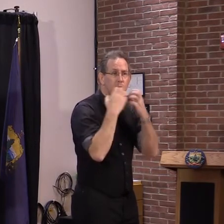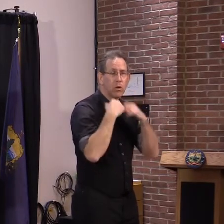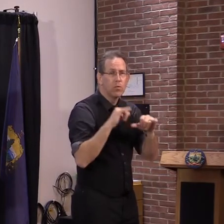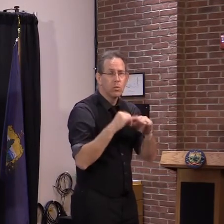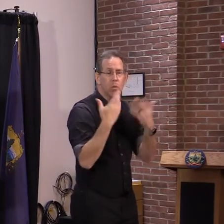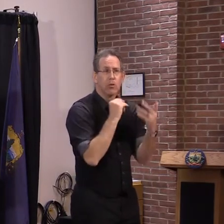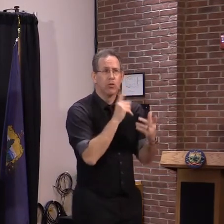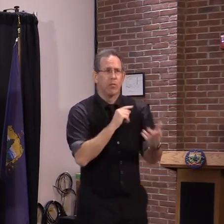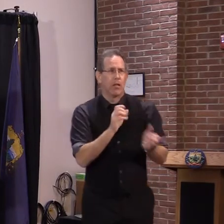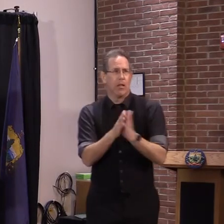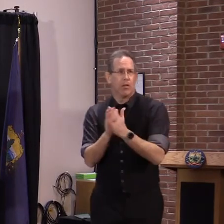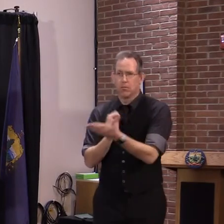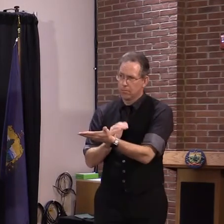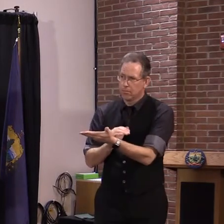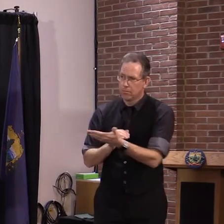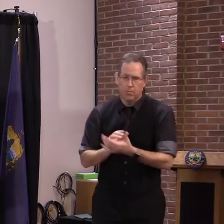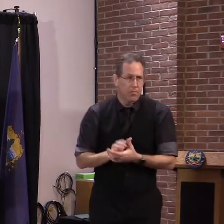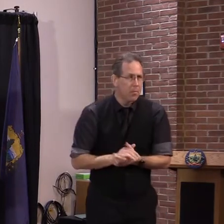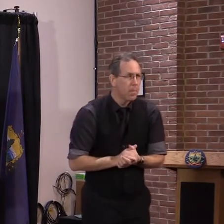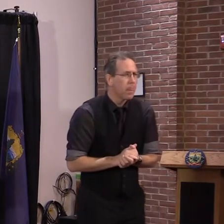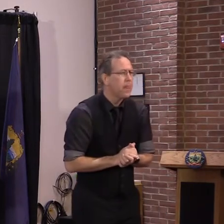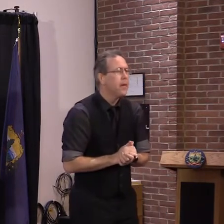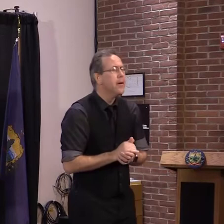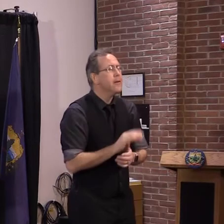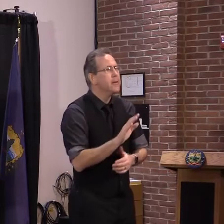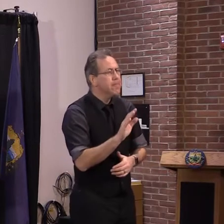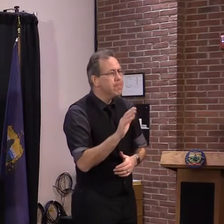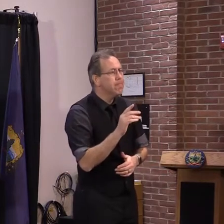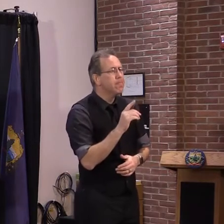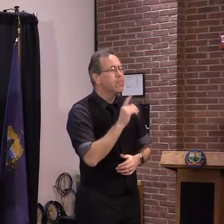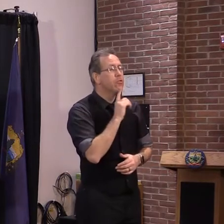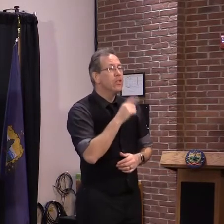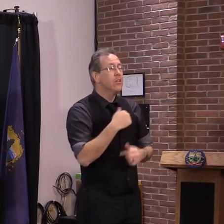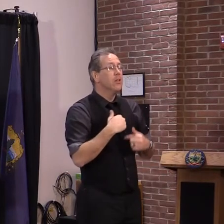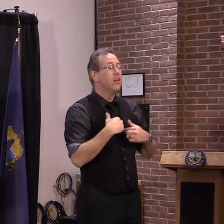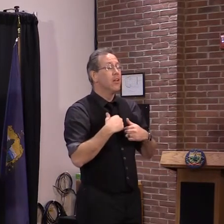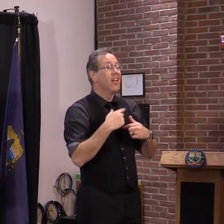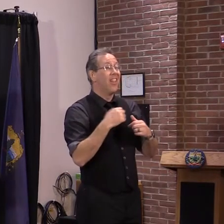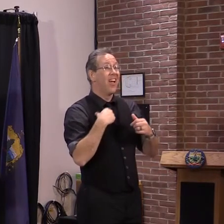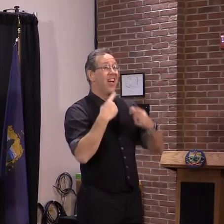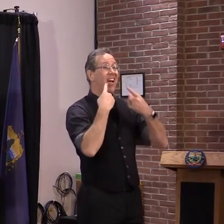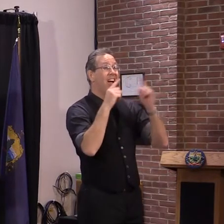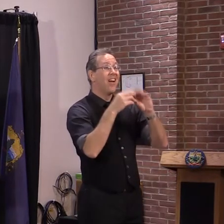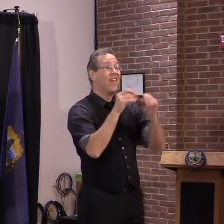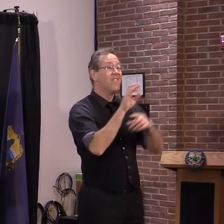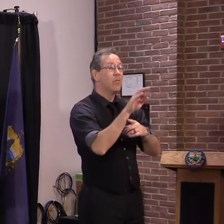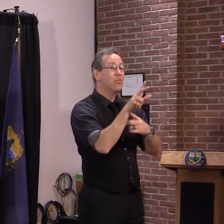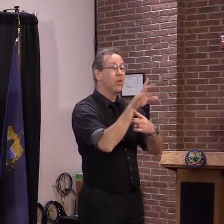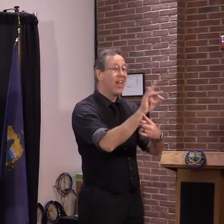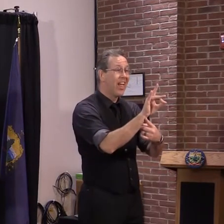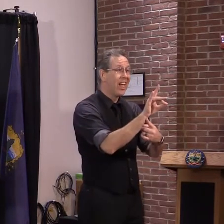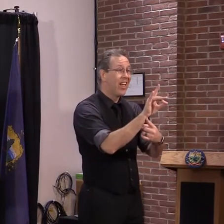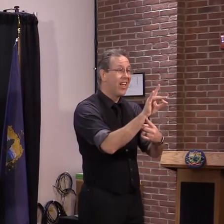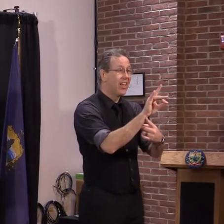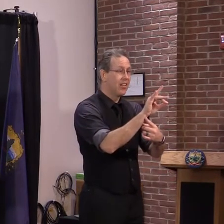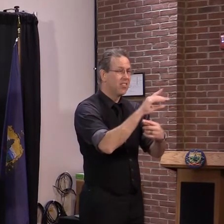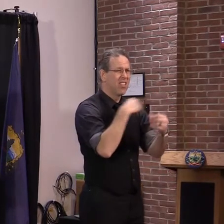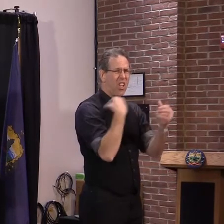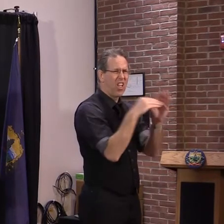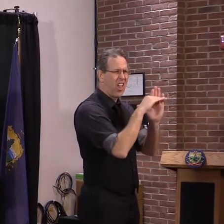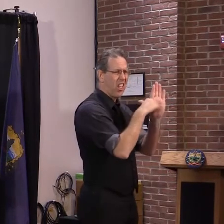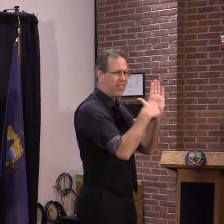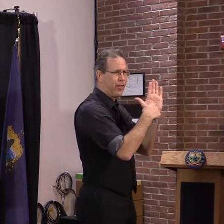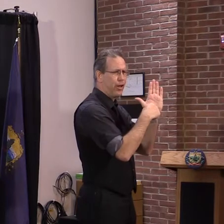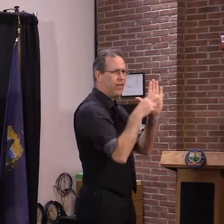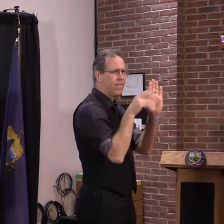Yeah, hi. I mean, you know, just to underscore, we're making the announcement on the 28th. That's been in our guidance for quite some time, going back to August,